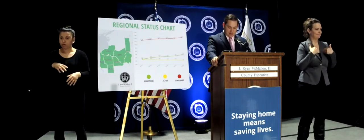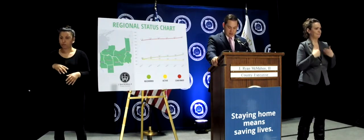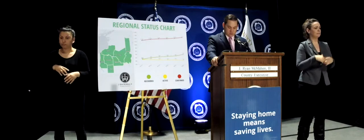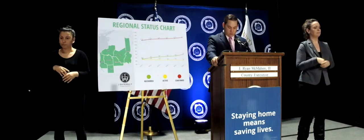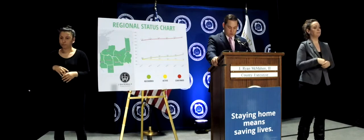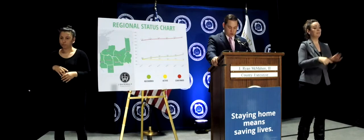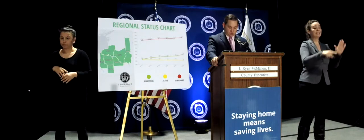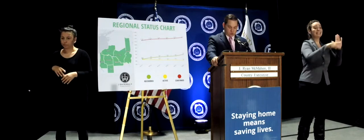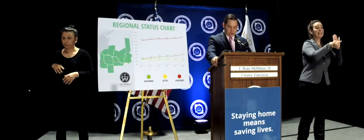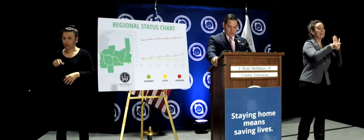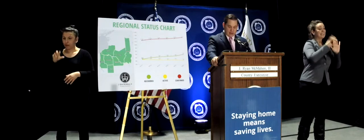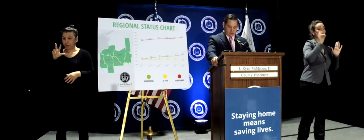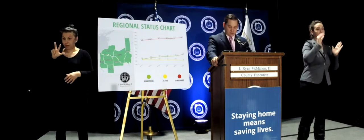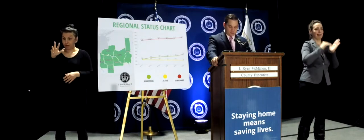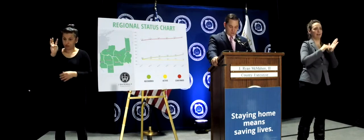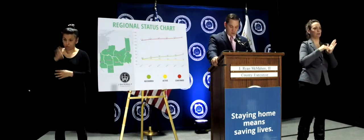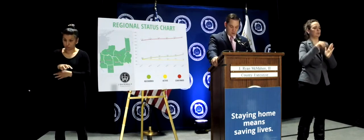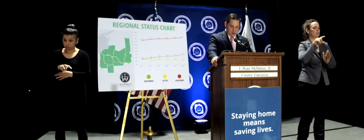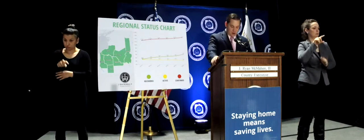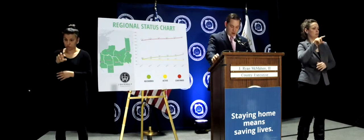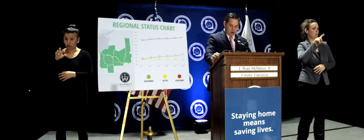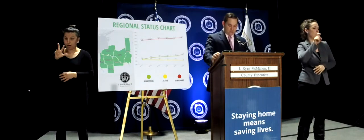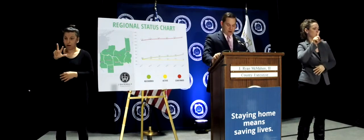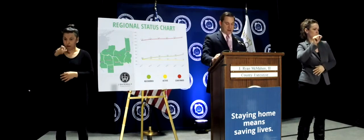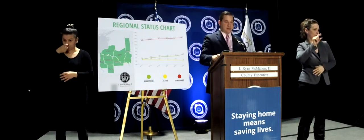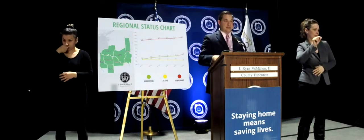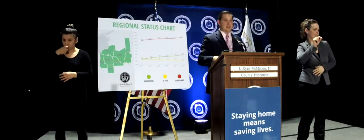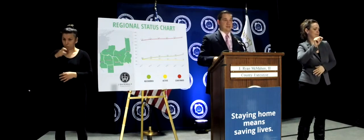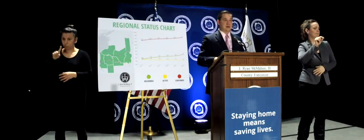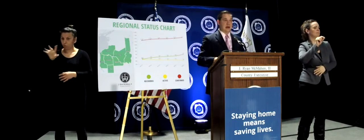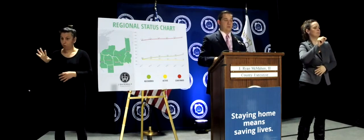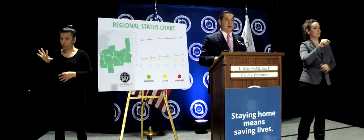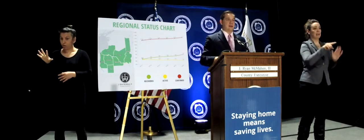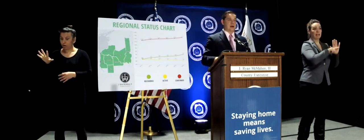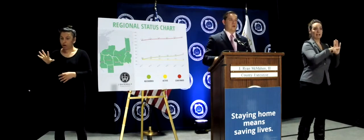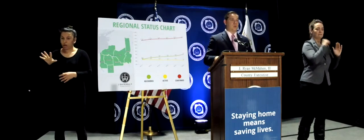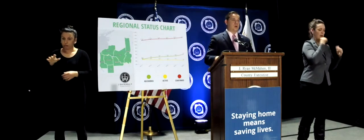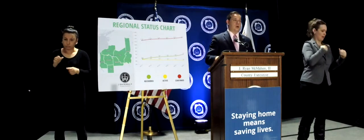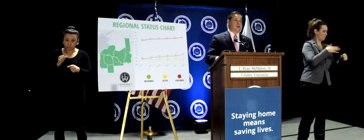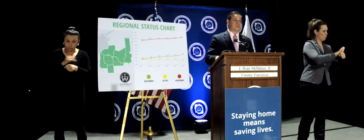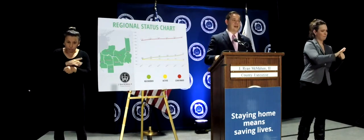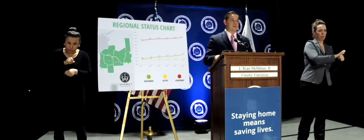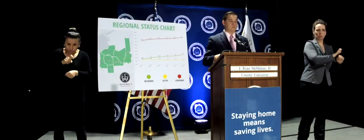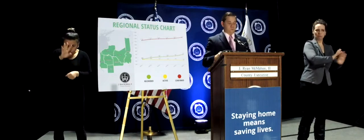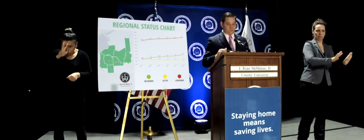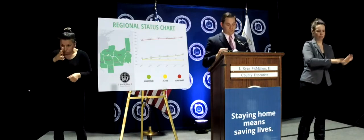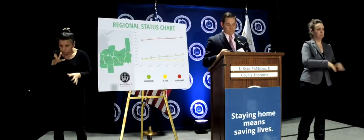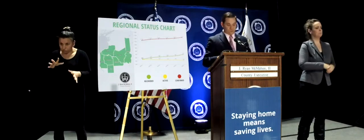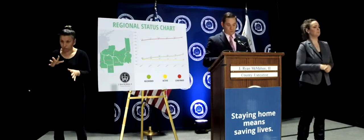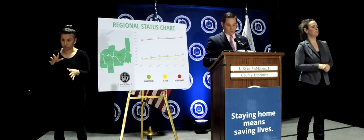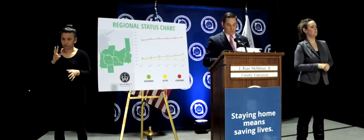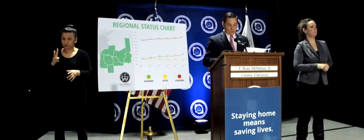and 8,120 negatives. Our pending tests are now back down to 107.